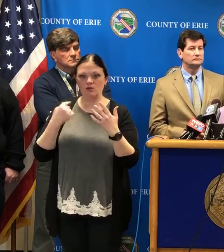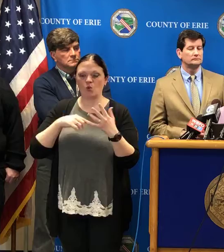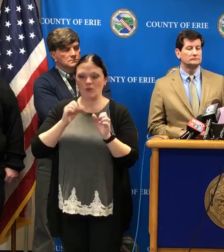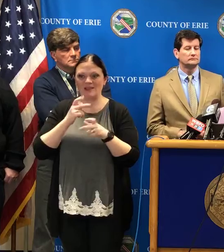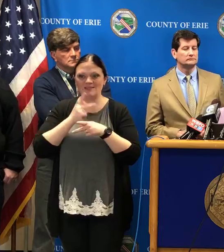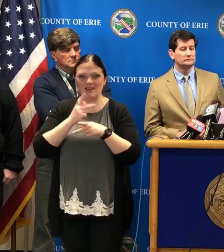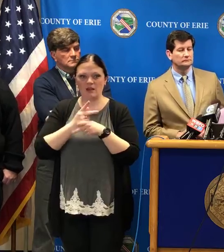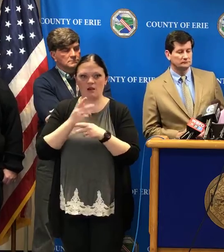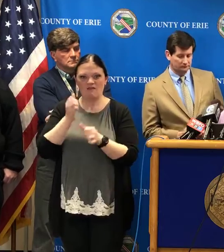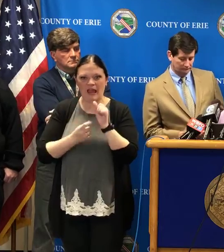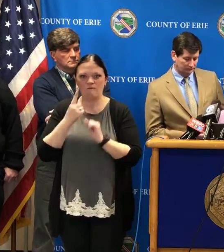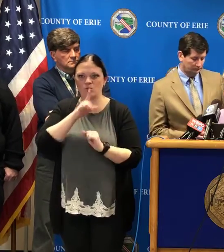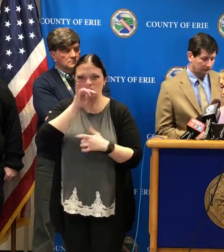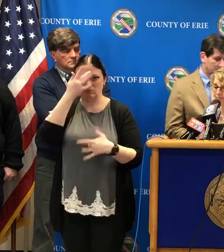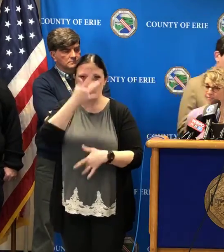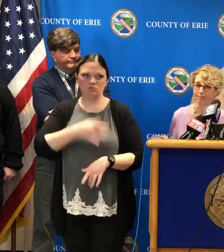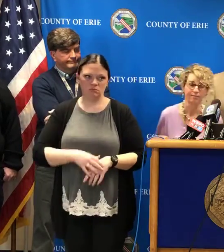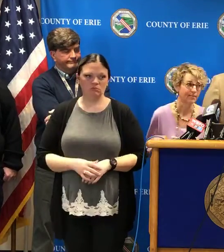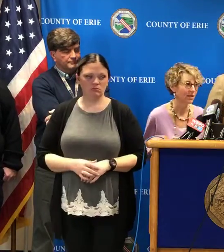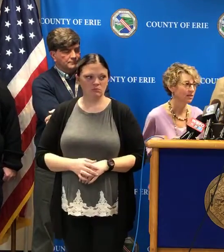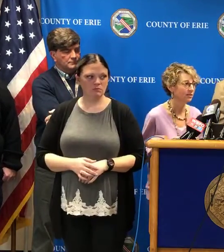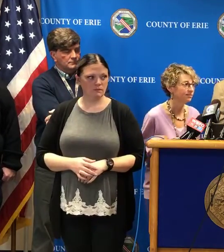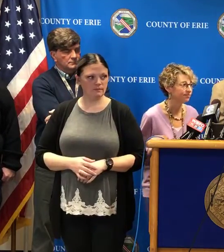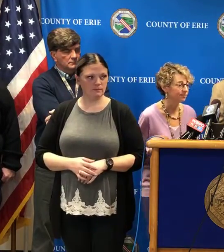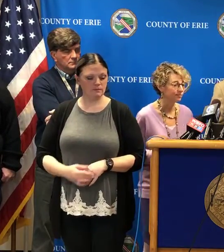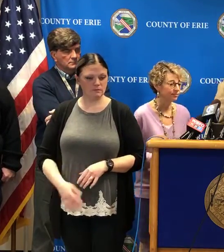are really, really sick.